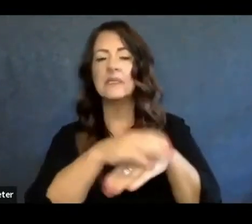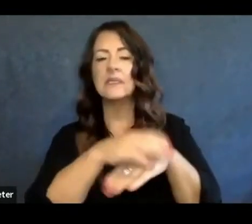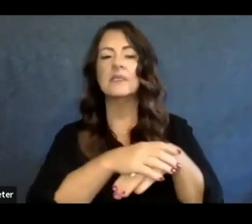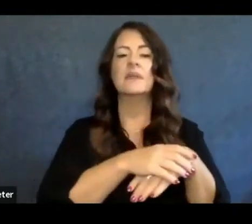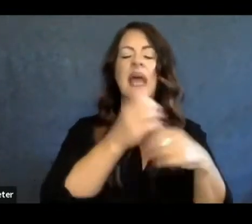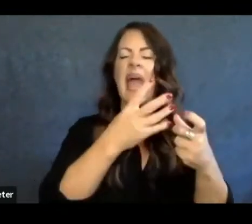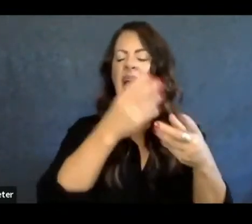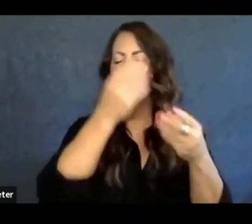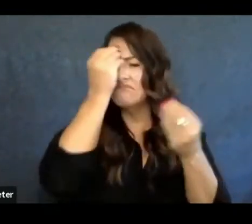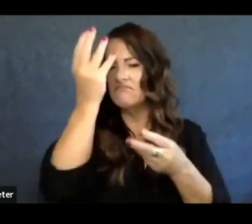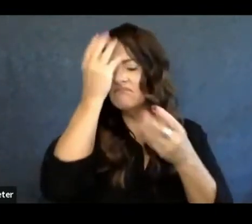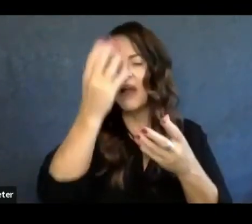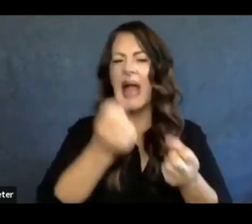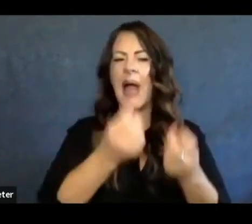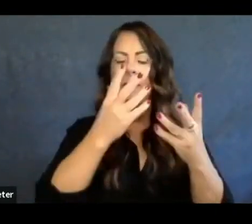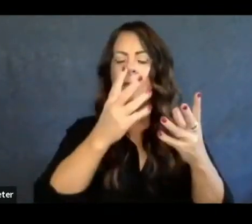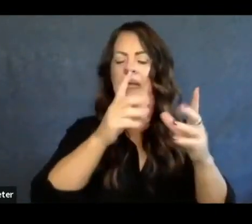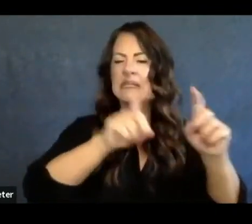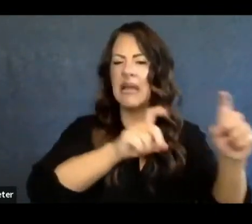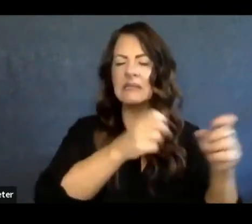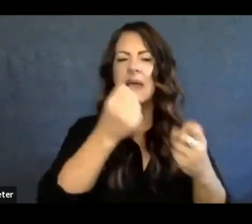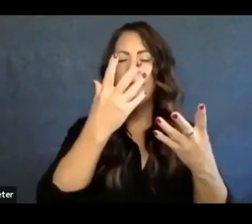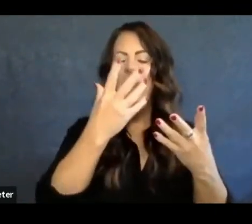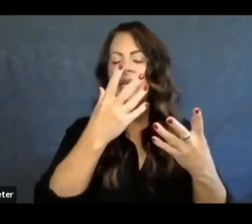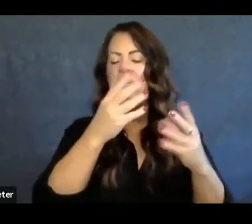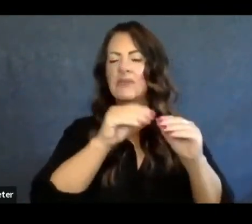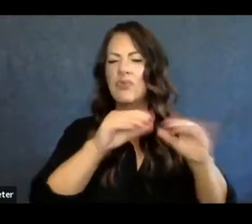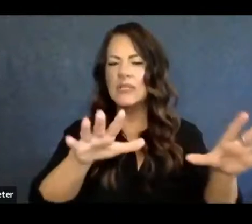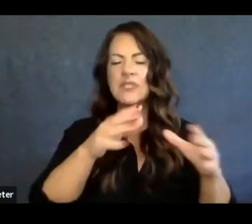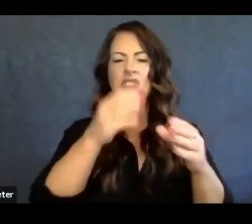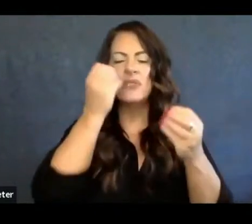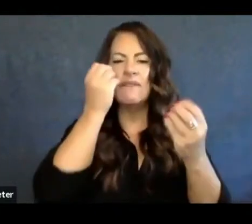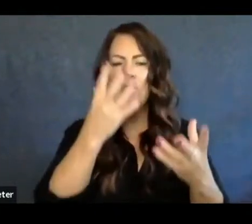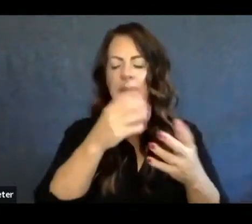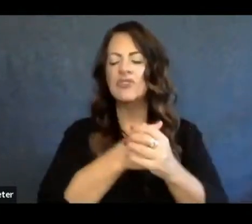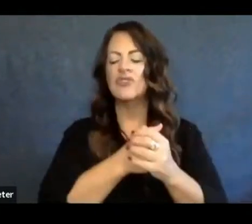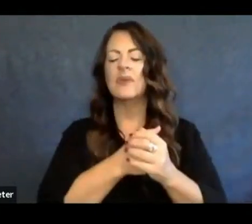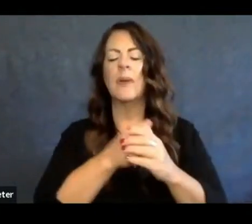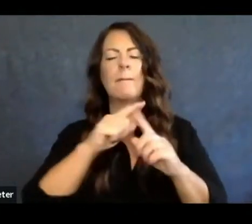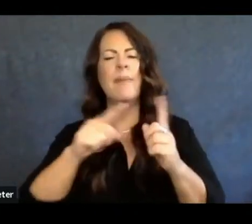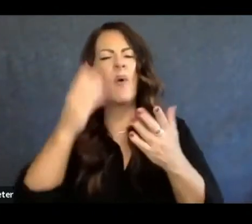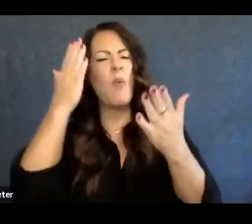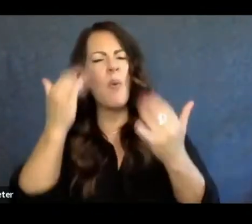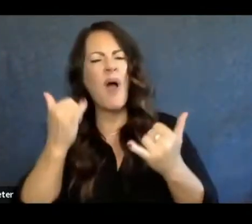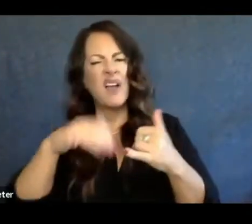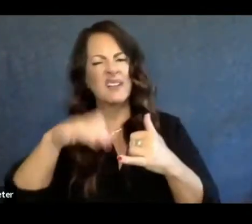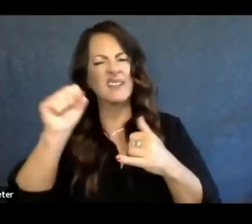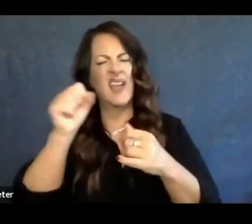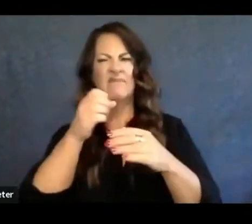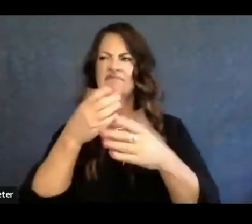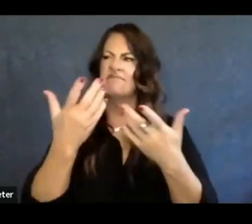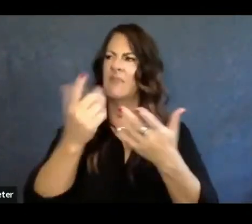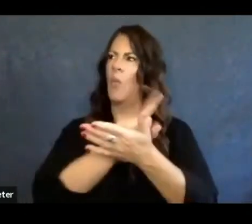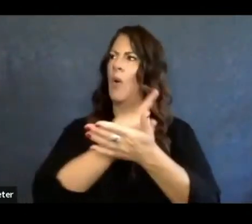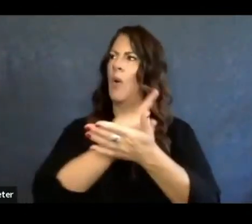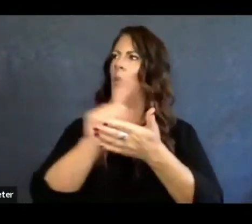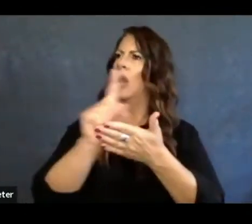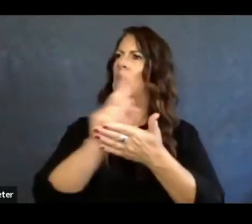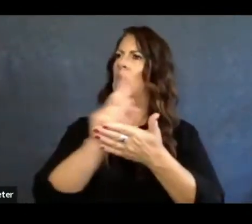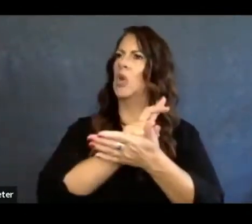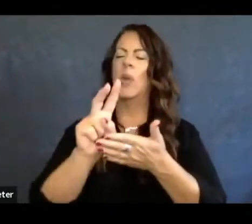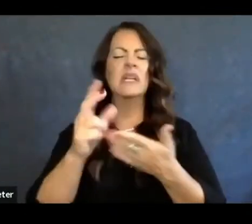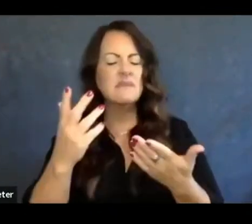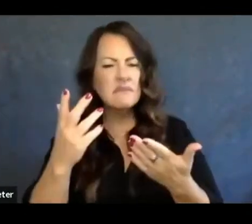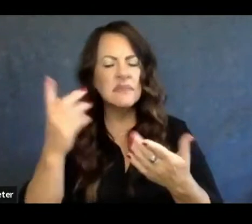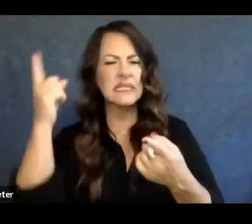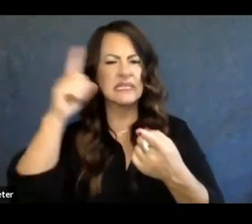data daily. Why did it take a week or so, or 2 weeks, or whatever, for it to come to